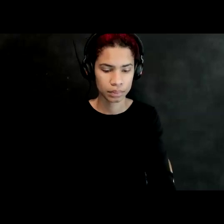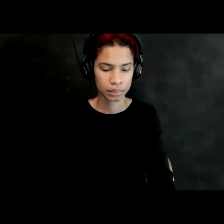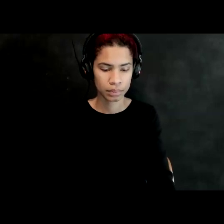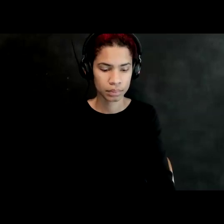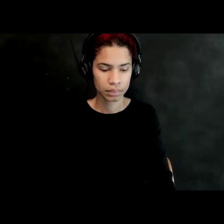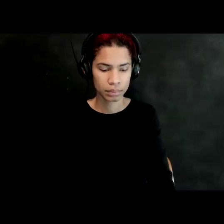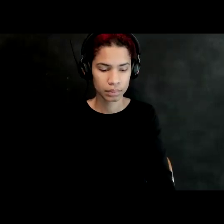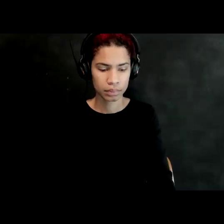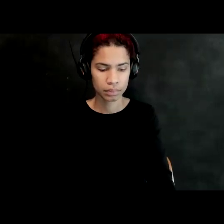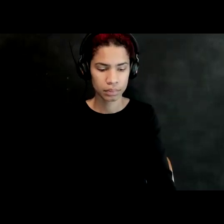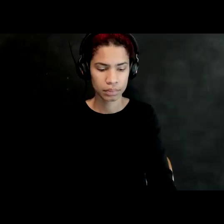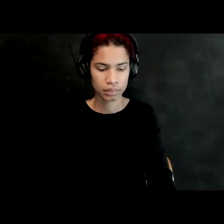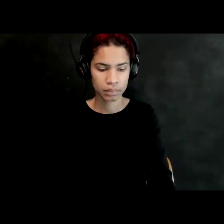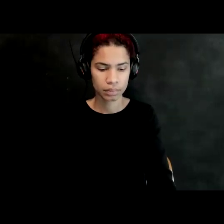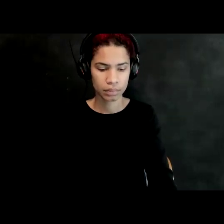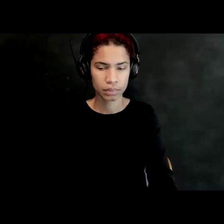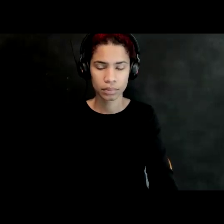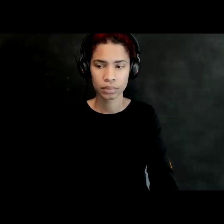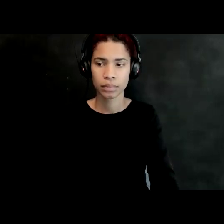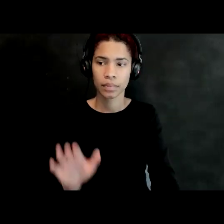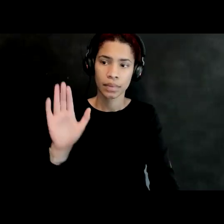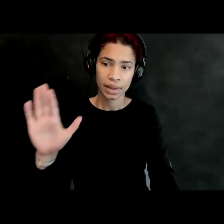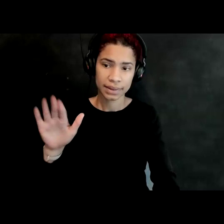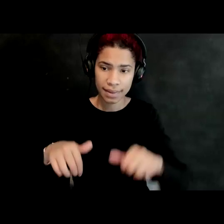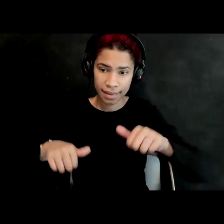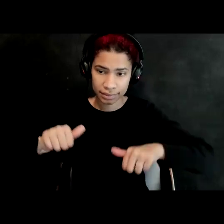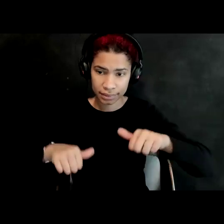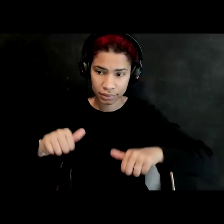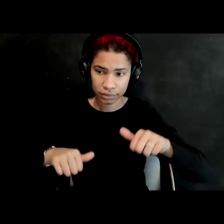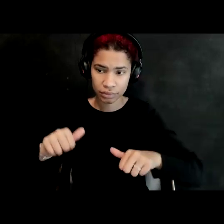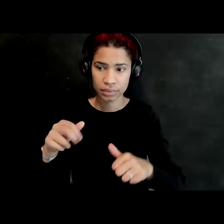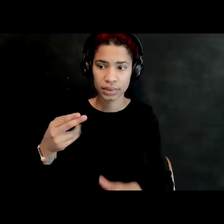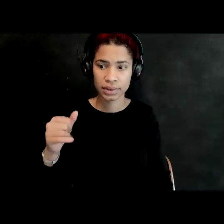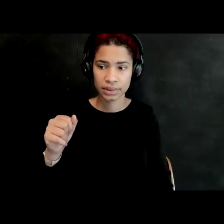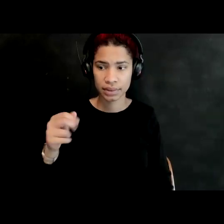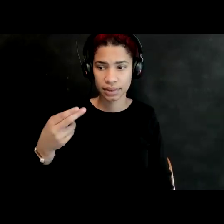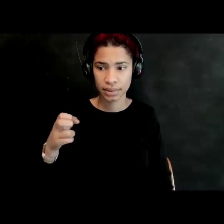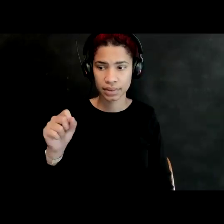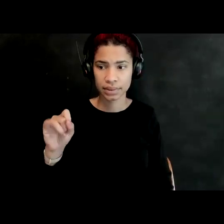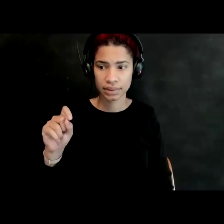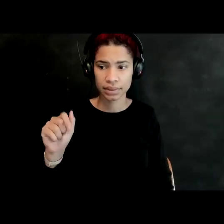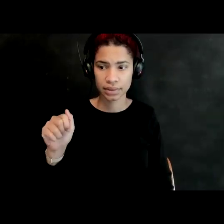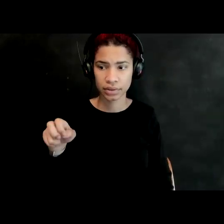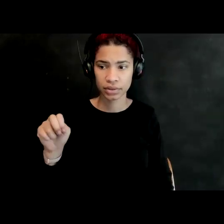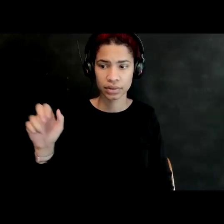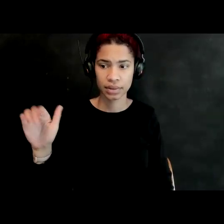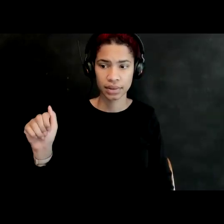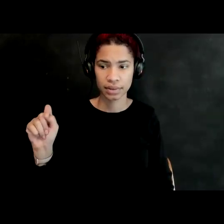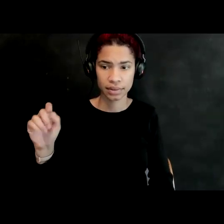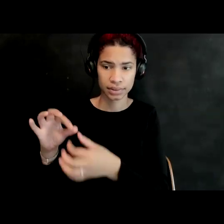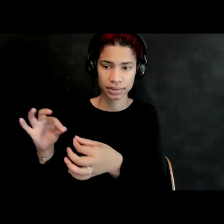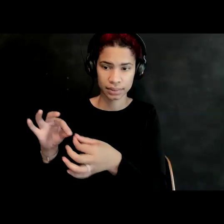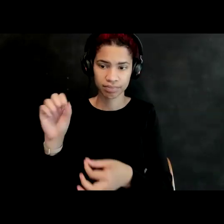Kat says his hesitation. I think you're right, Kat. I think his hesitation is the antagonist. There's